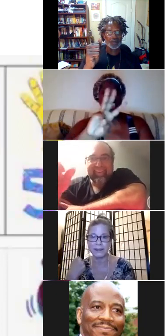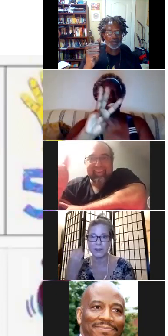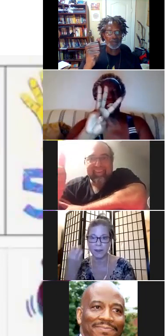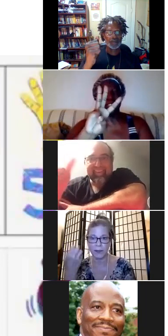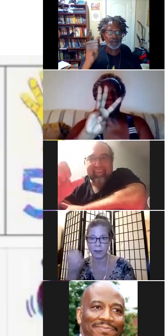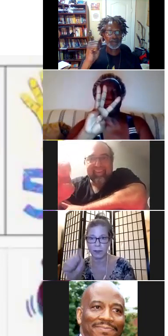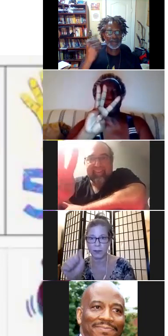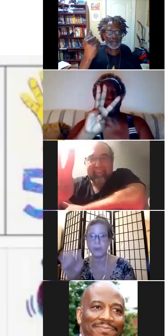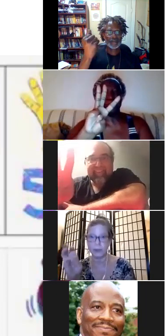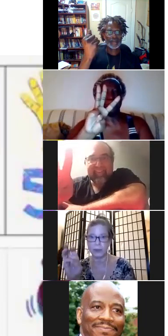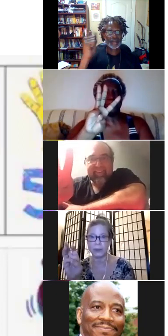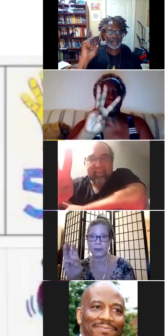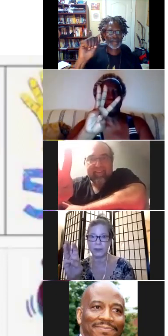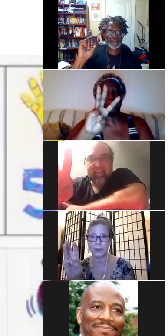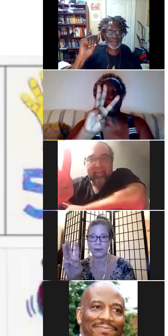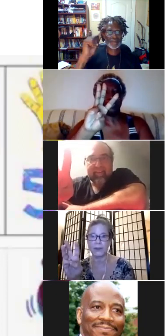16,